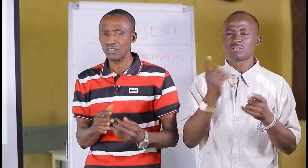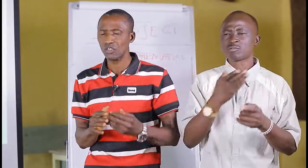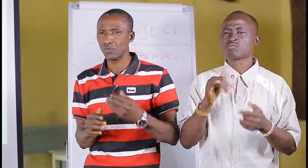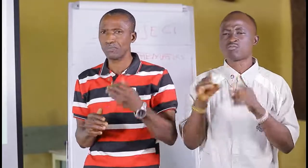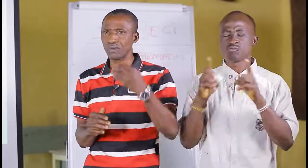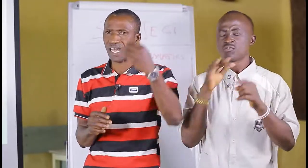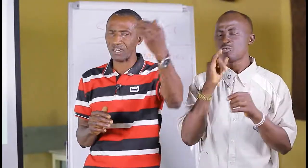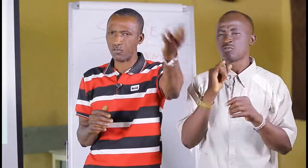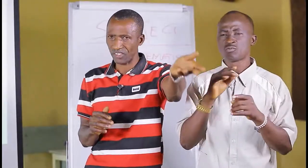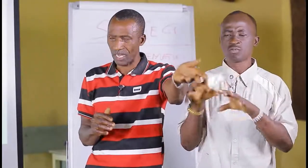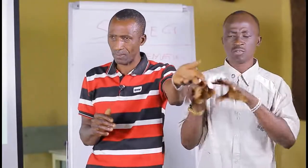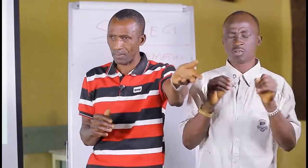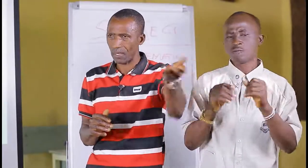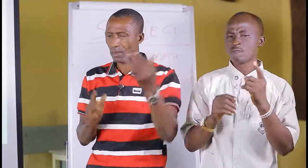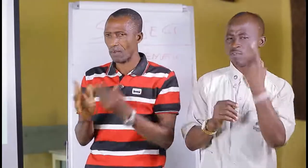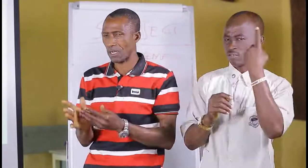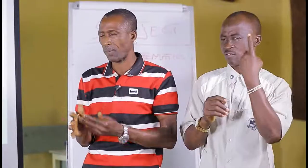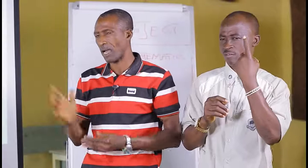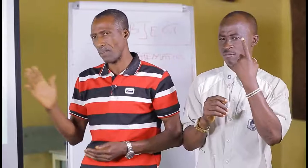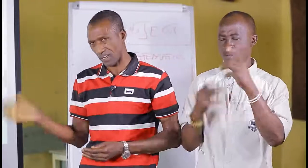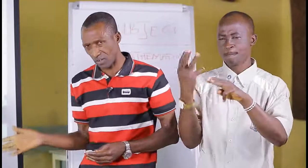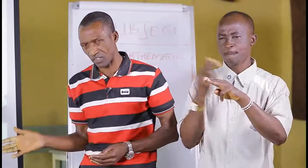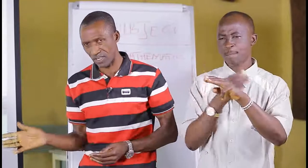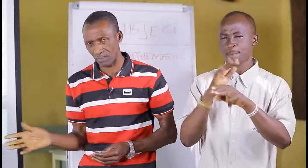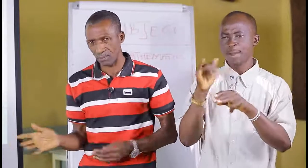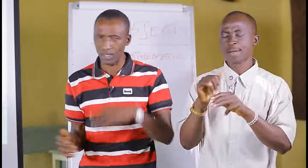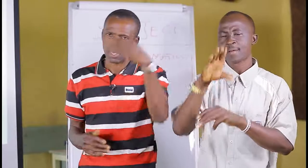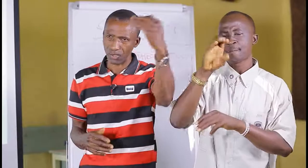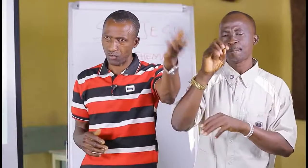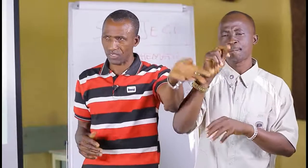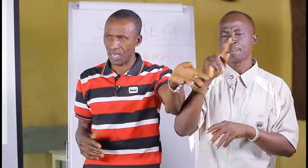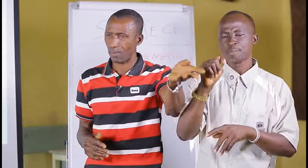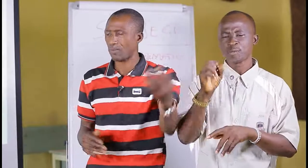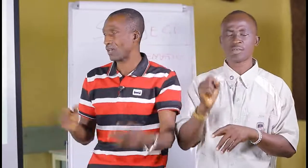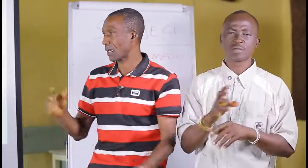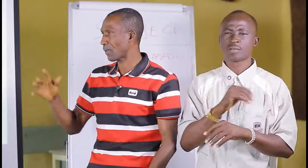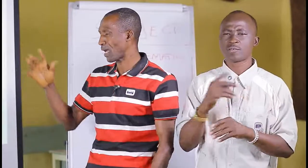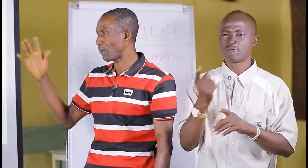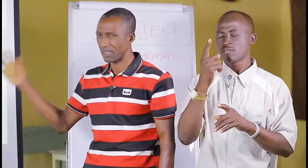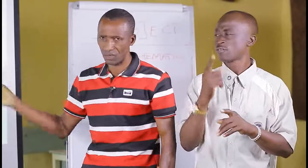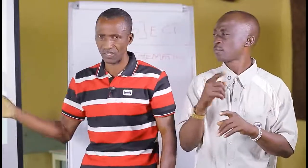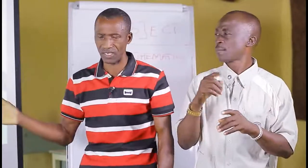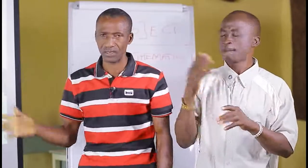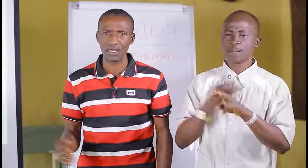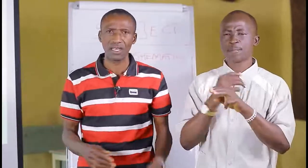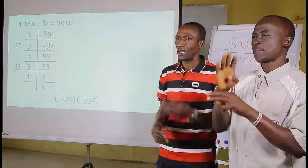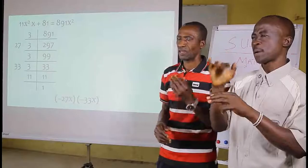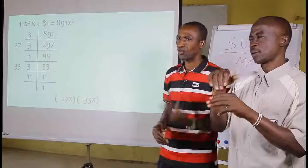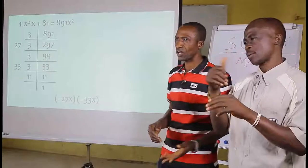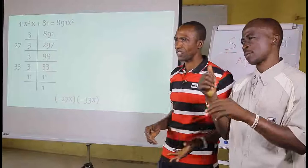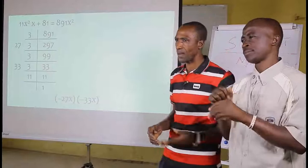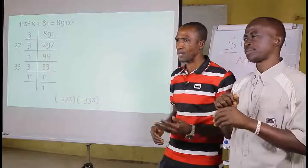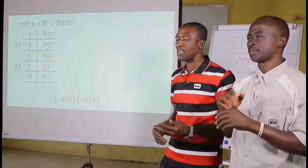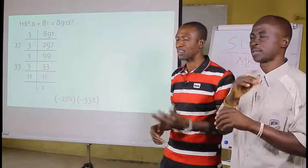is to take the first term, multiply by the constant. The first term, multiply by the constant. And